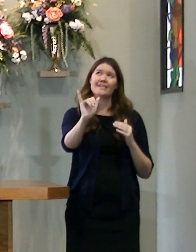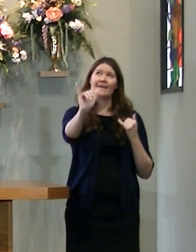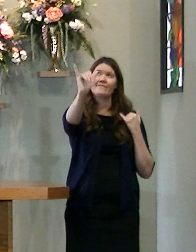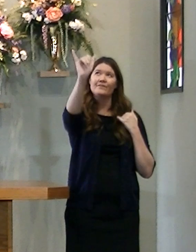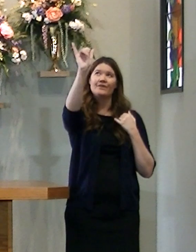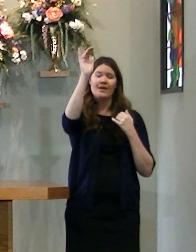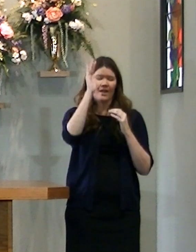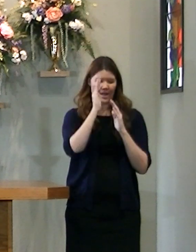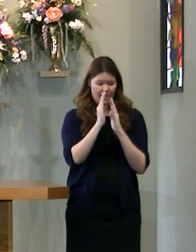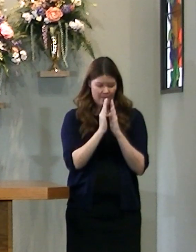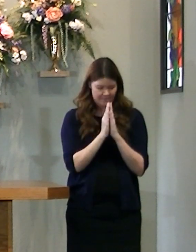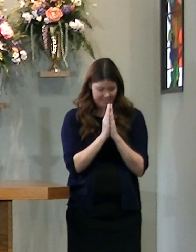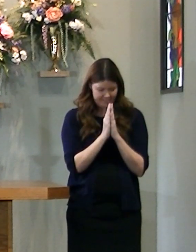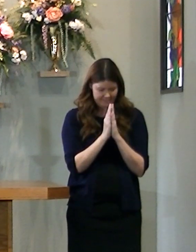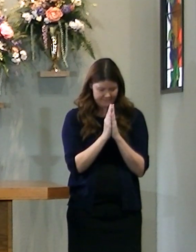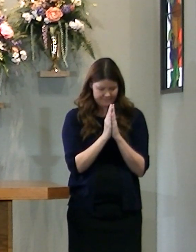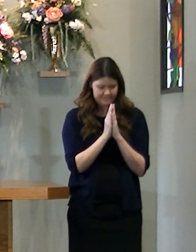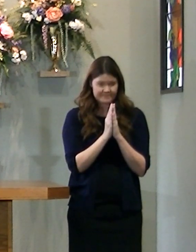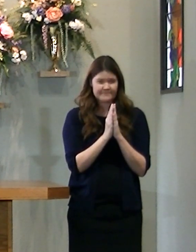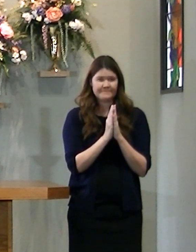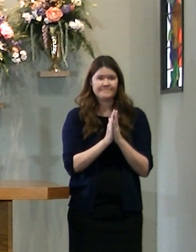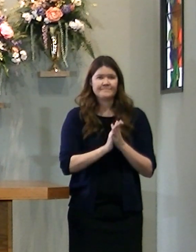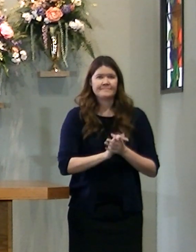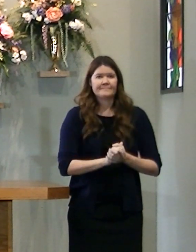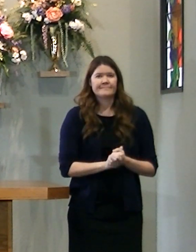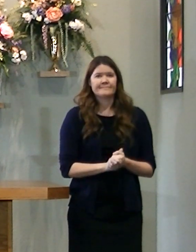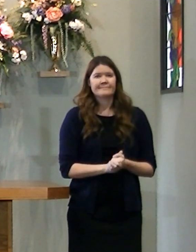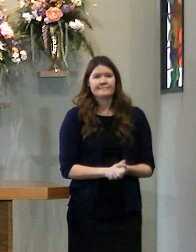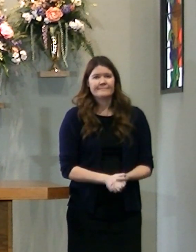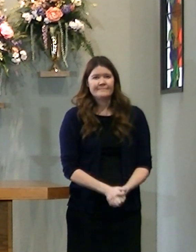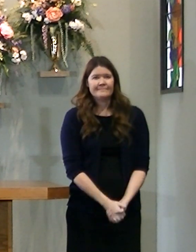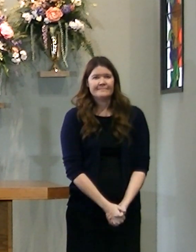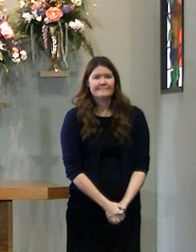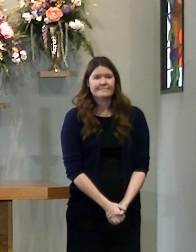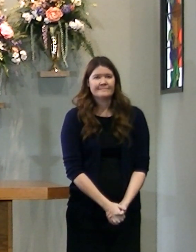and ever. Amen.